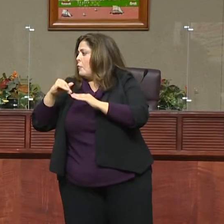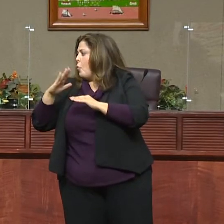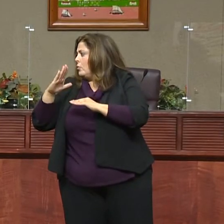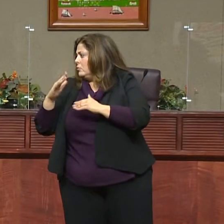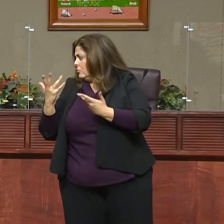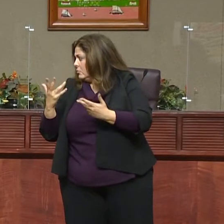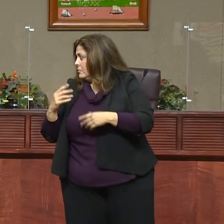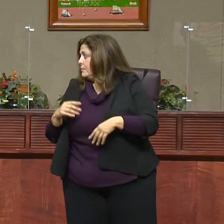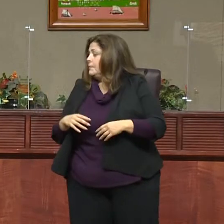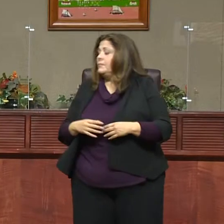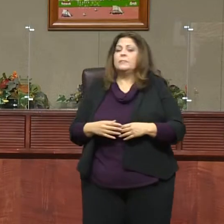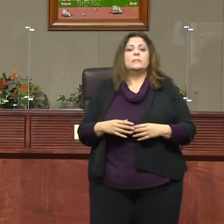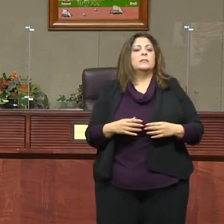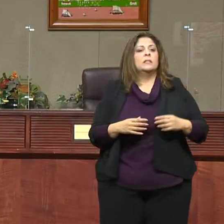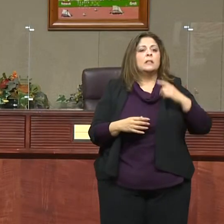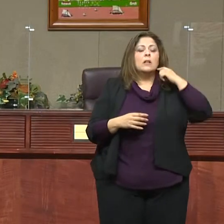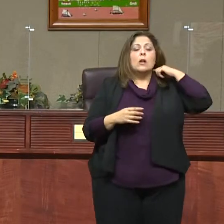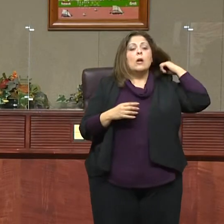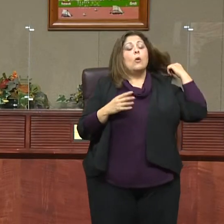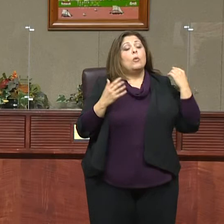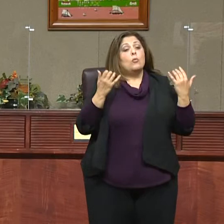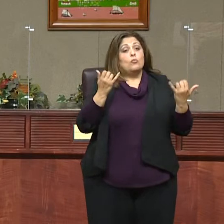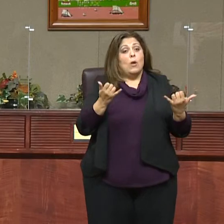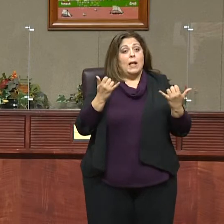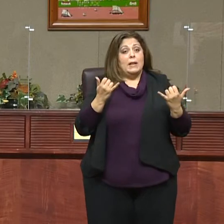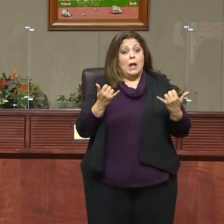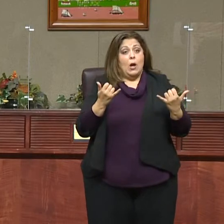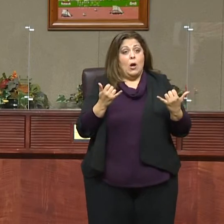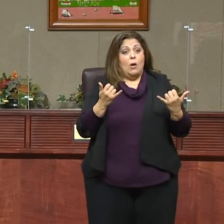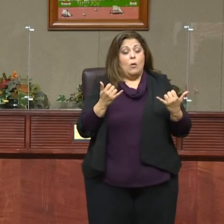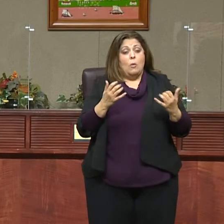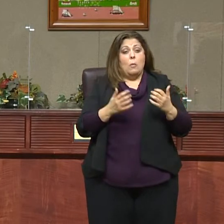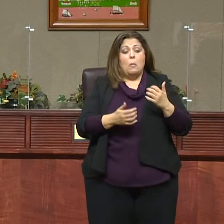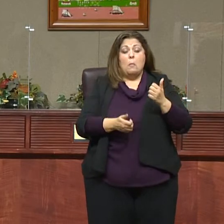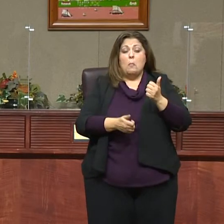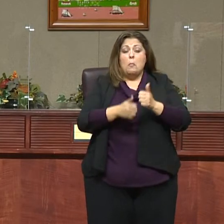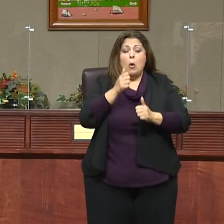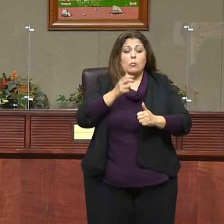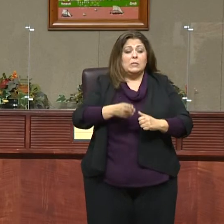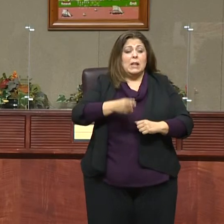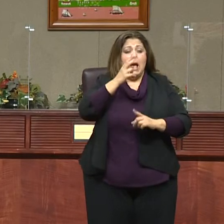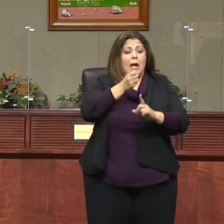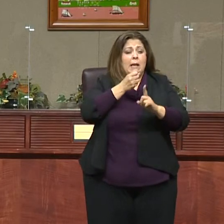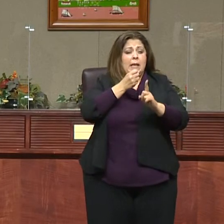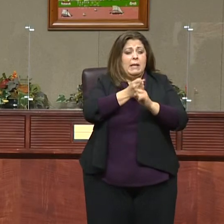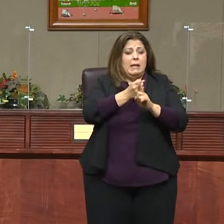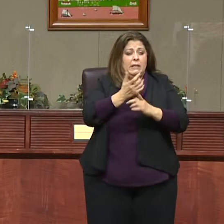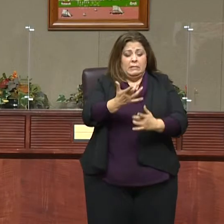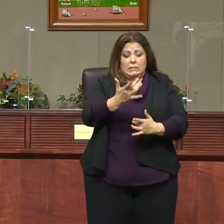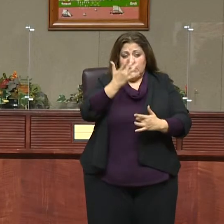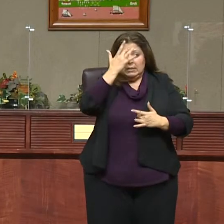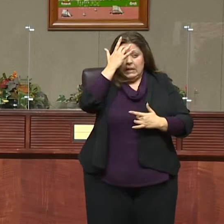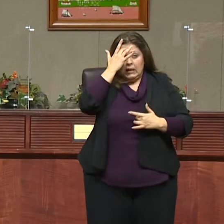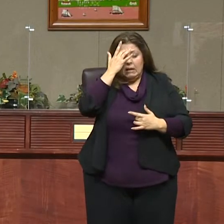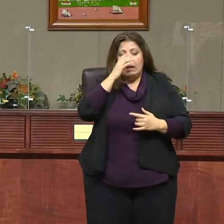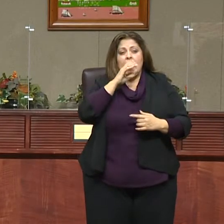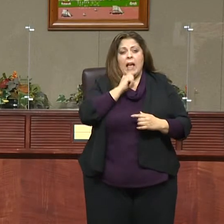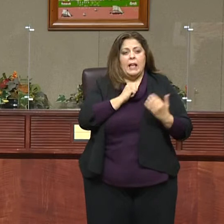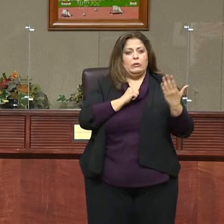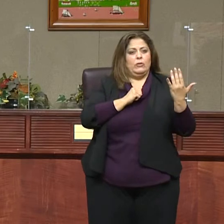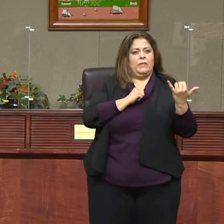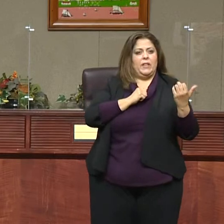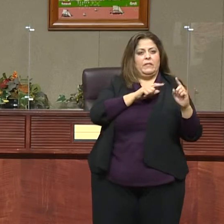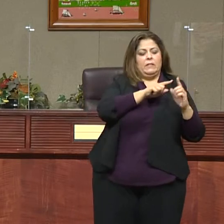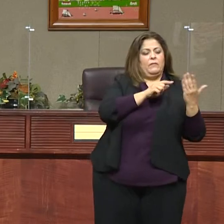the age group that contributes the most or the highest proportion of cases every day remains in the 15 to